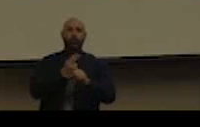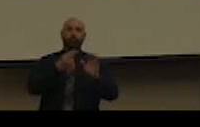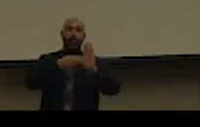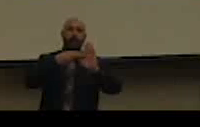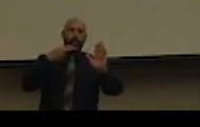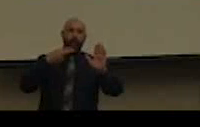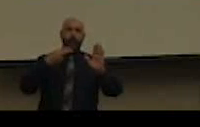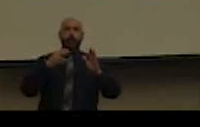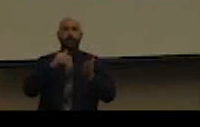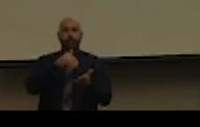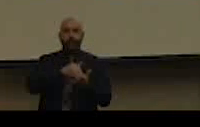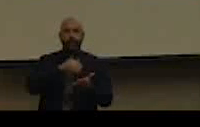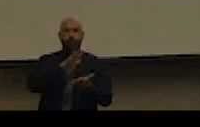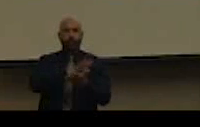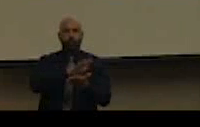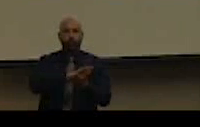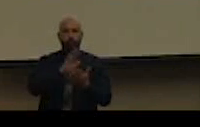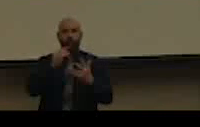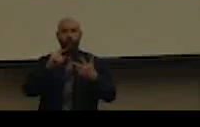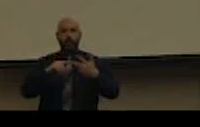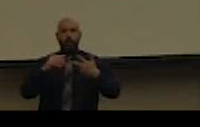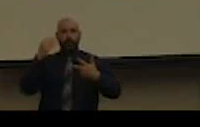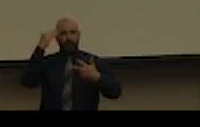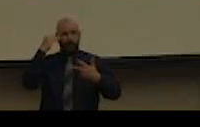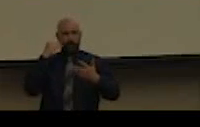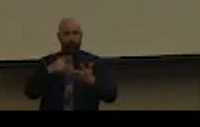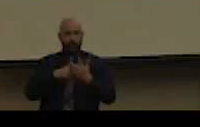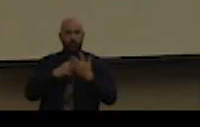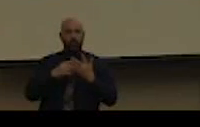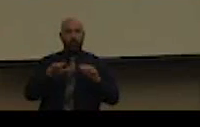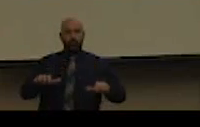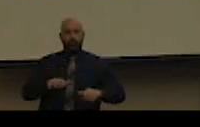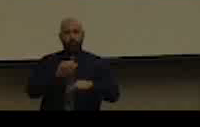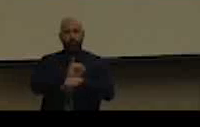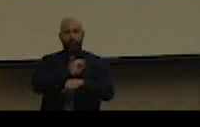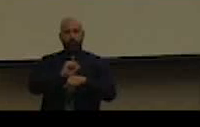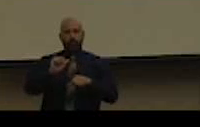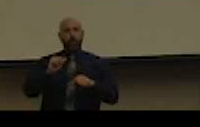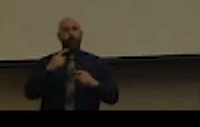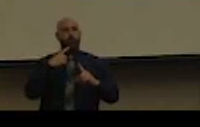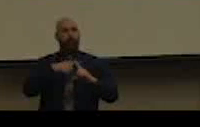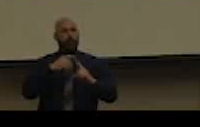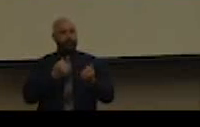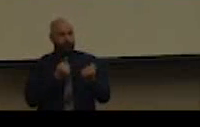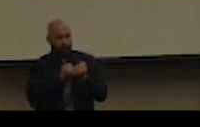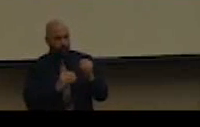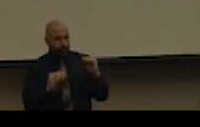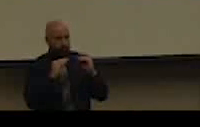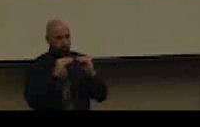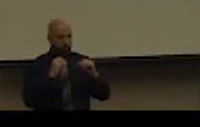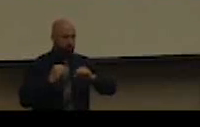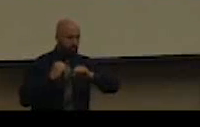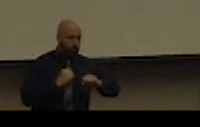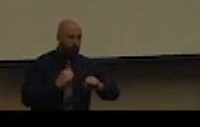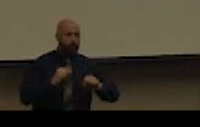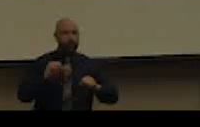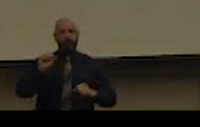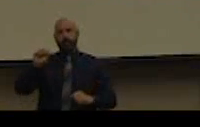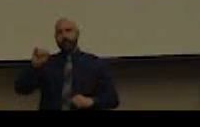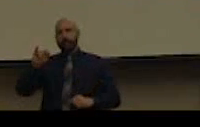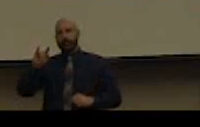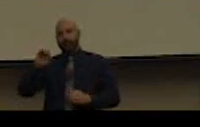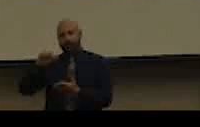exceptional work. And as we'll discuss, for us to lean in and support more heavily sites, centers, and Head Starts that are struggling as